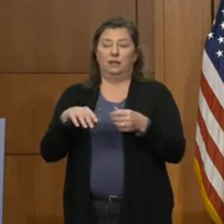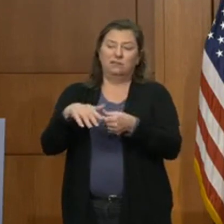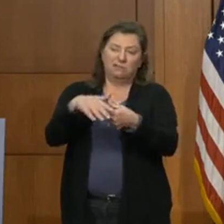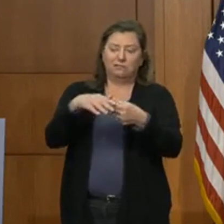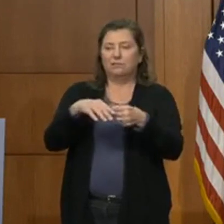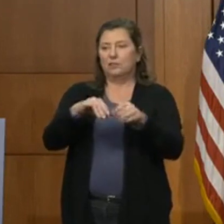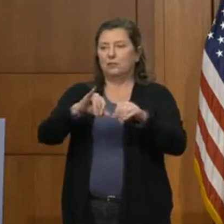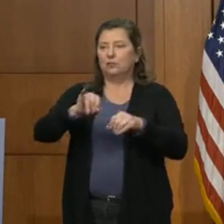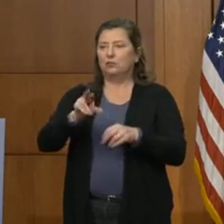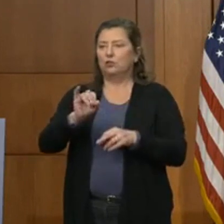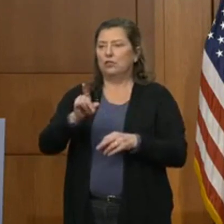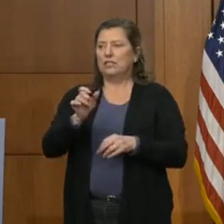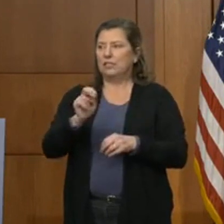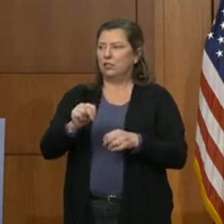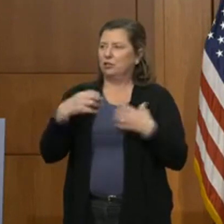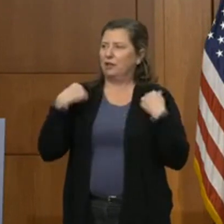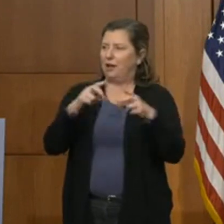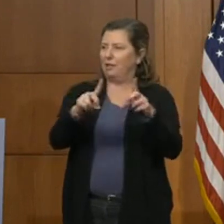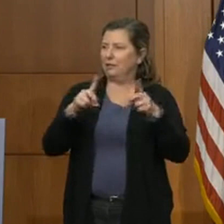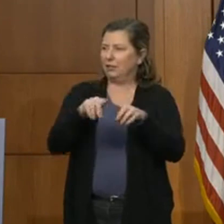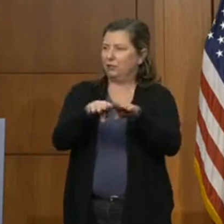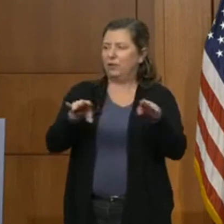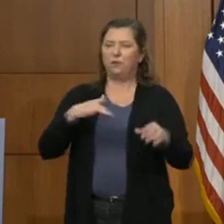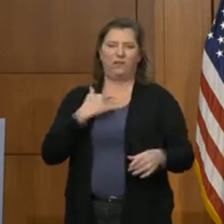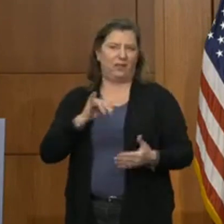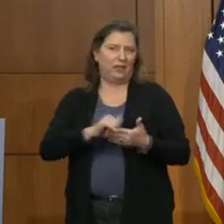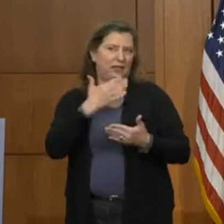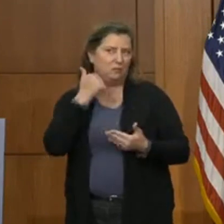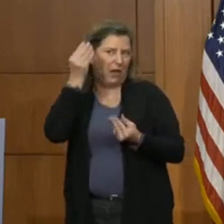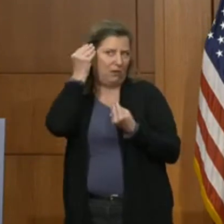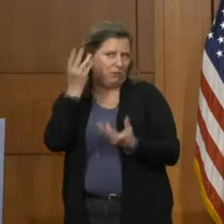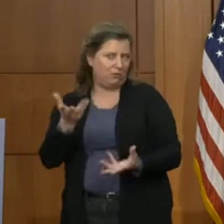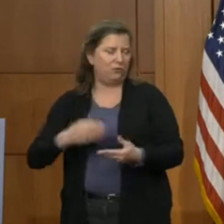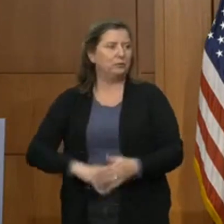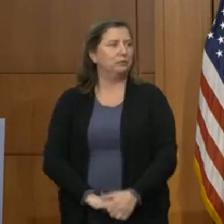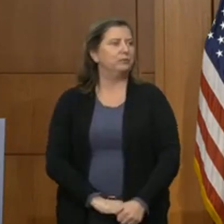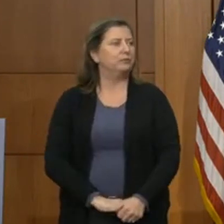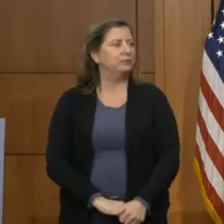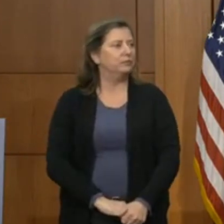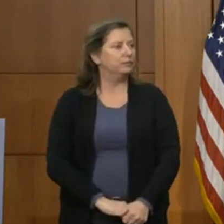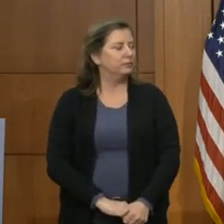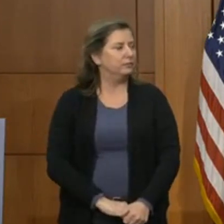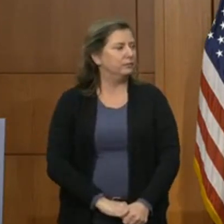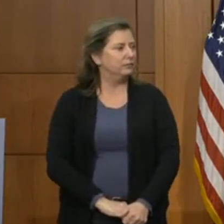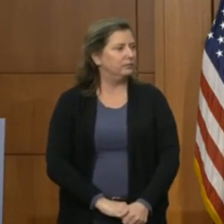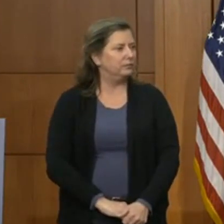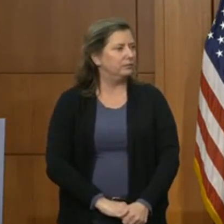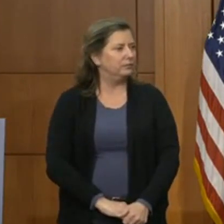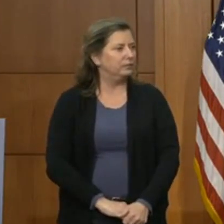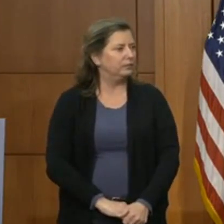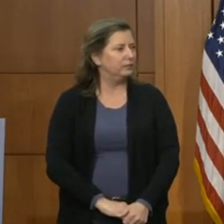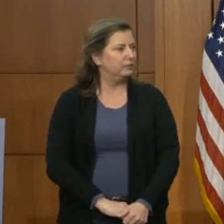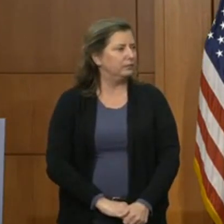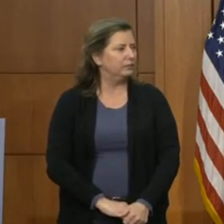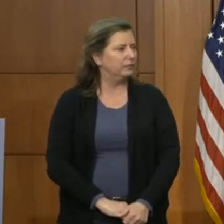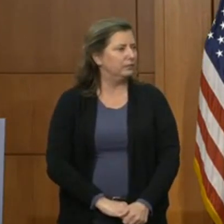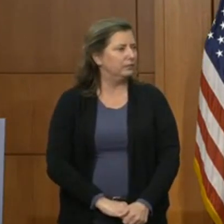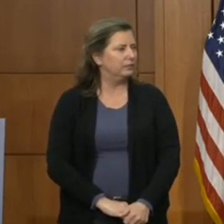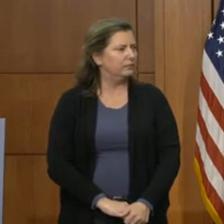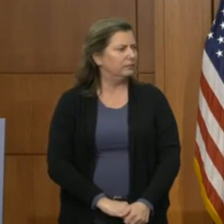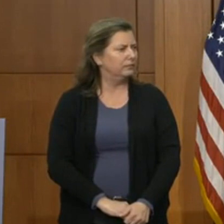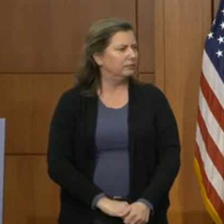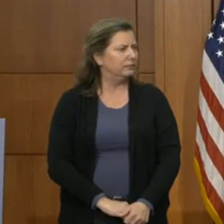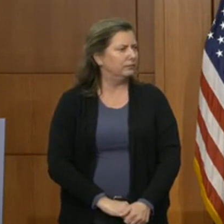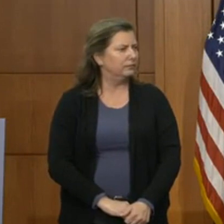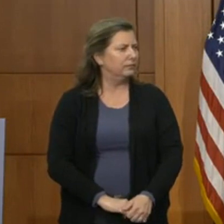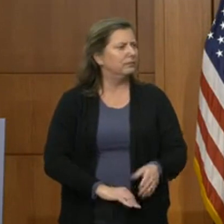far better, we believe. earlier that you guys are getting